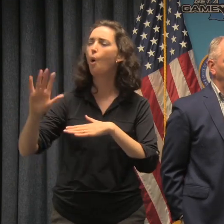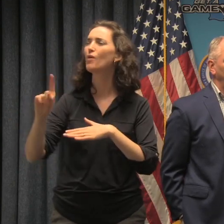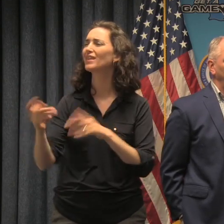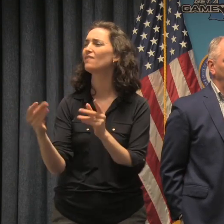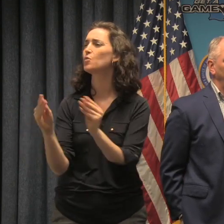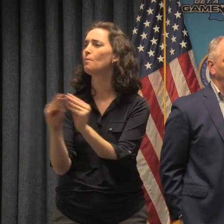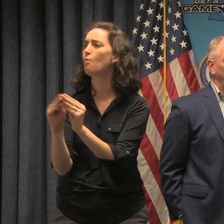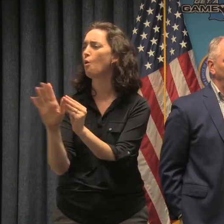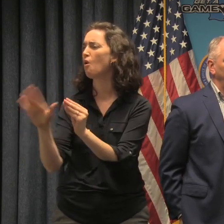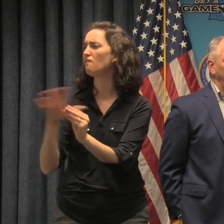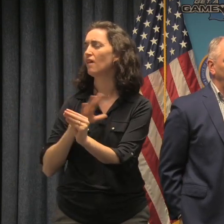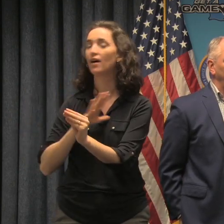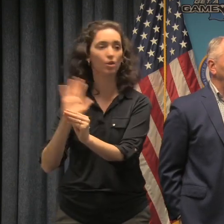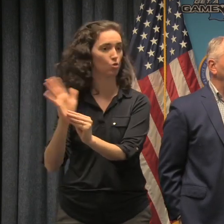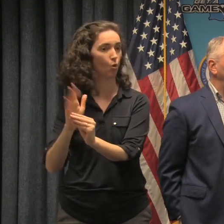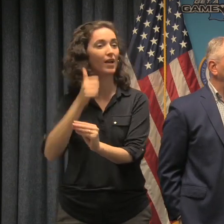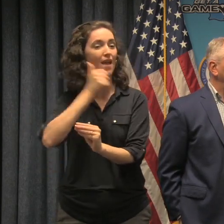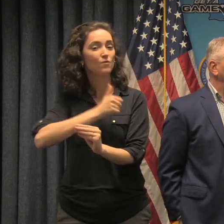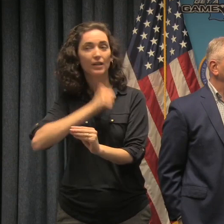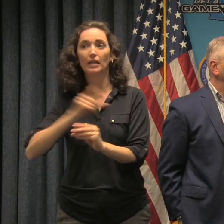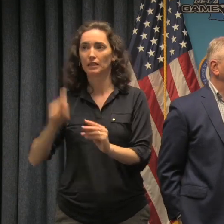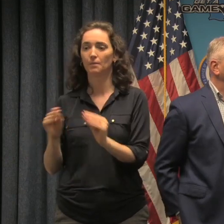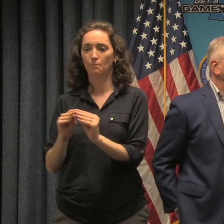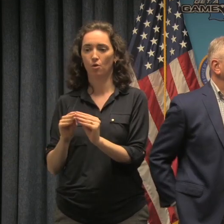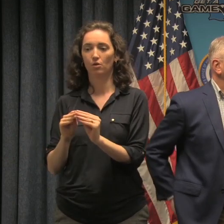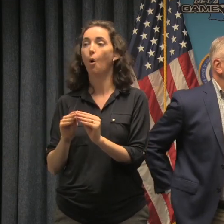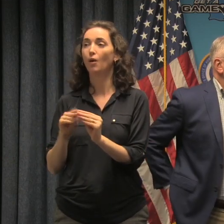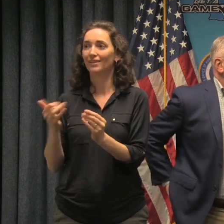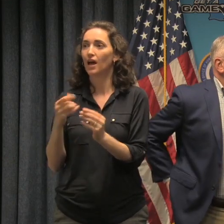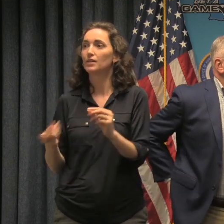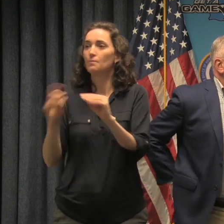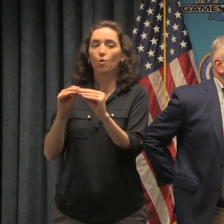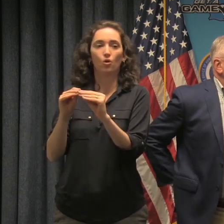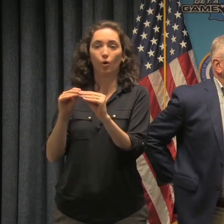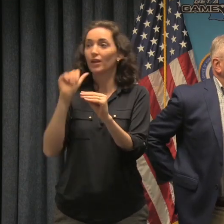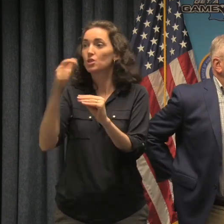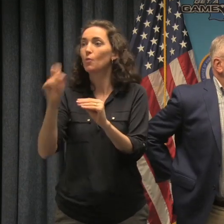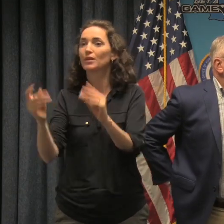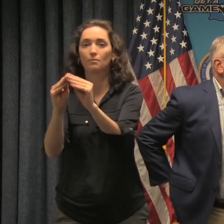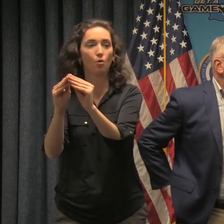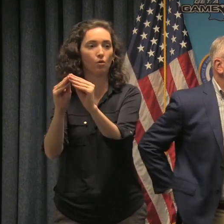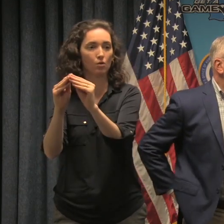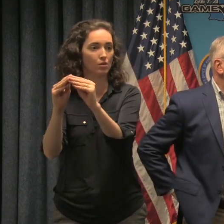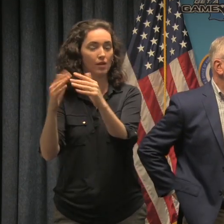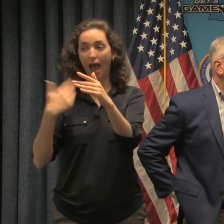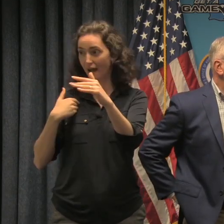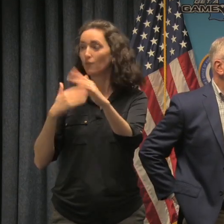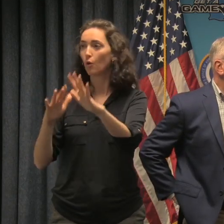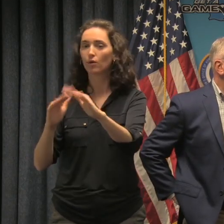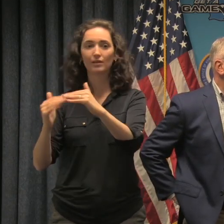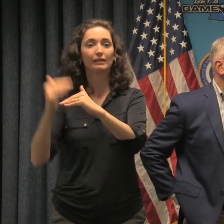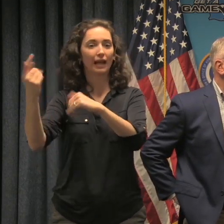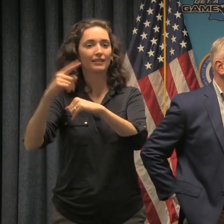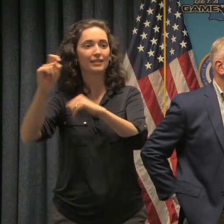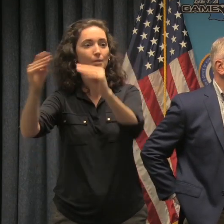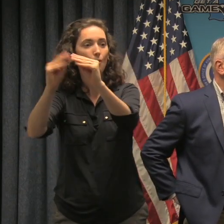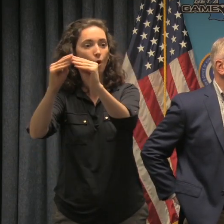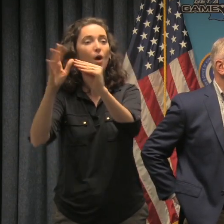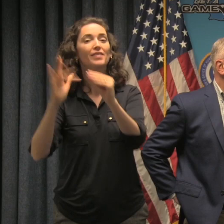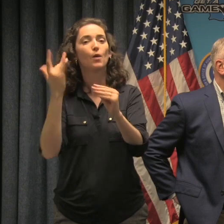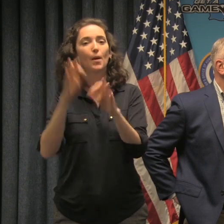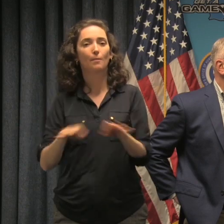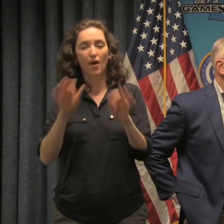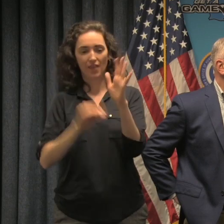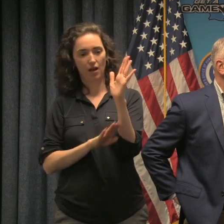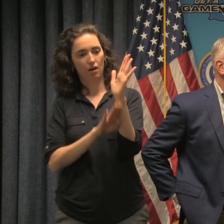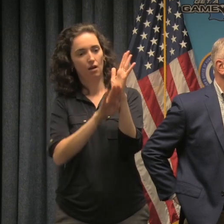that every day that number continues to increase, and it increases as an exponential function. That's why it's so critical that we do move off of that curve,